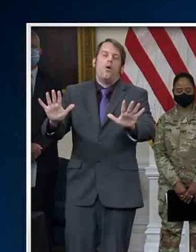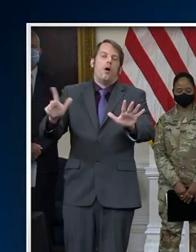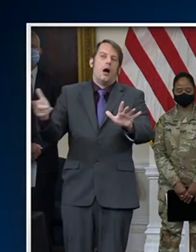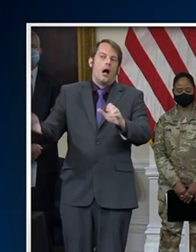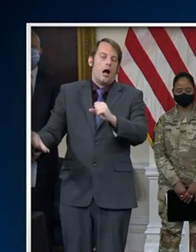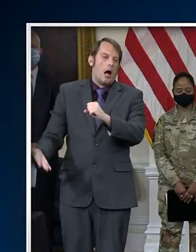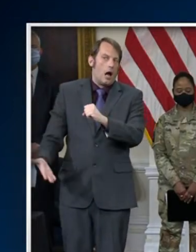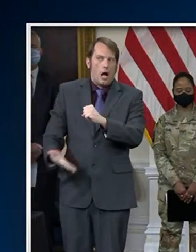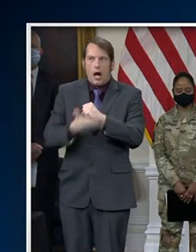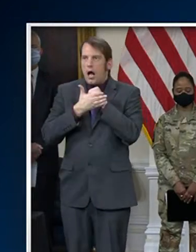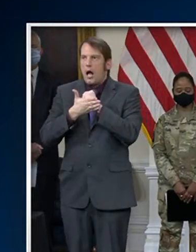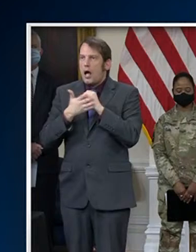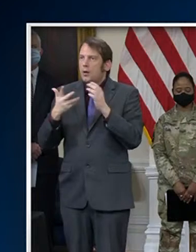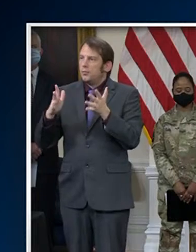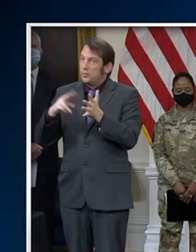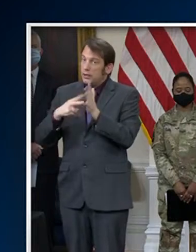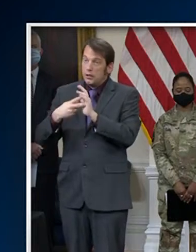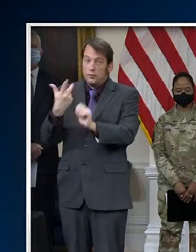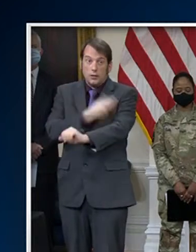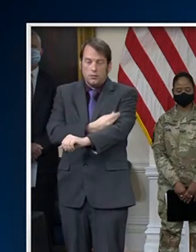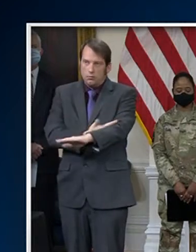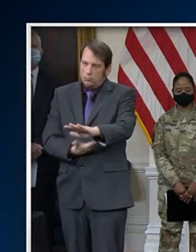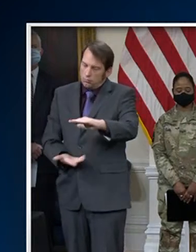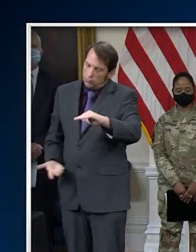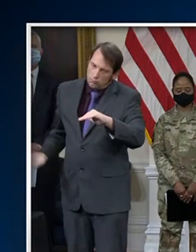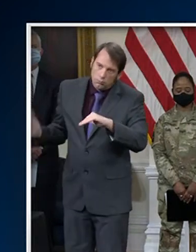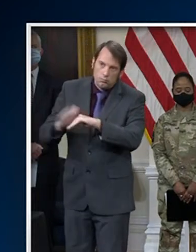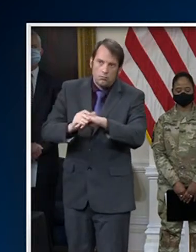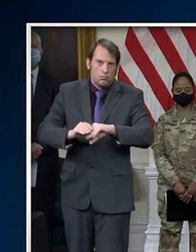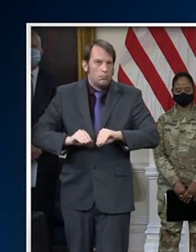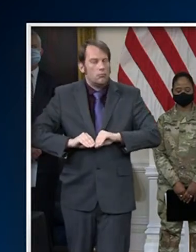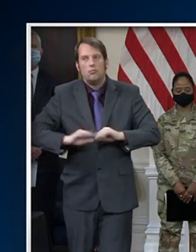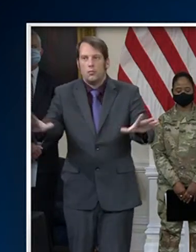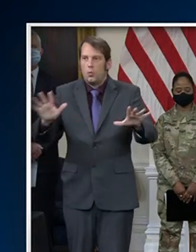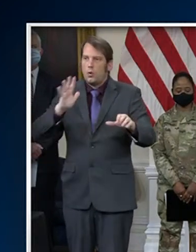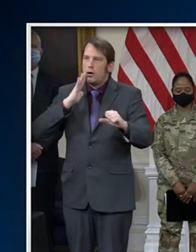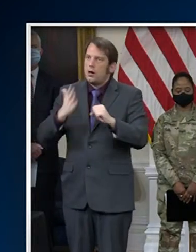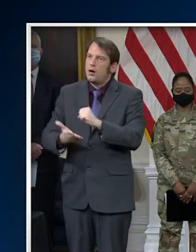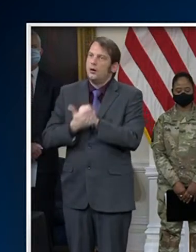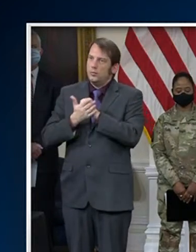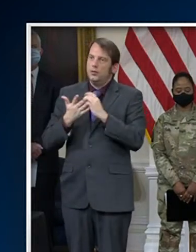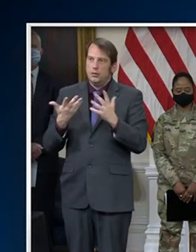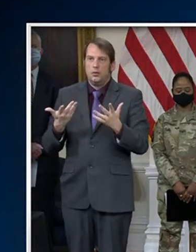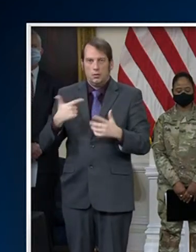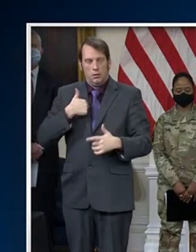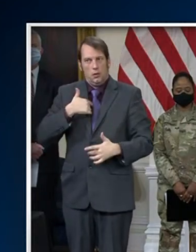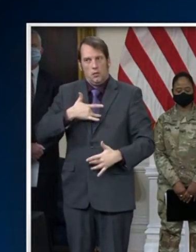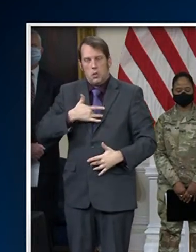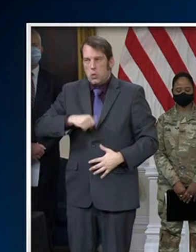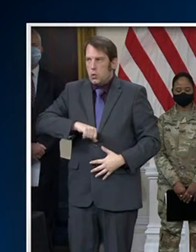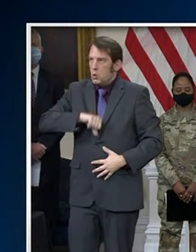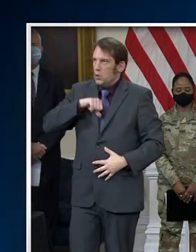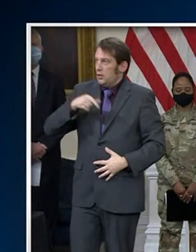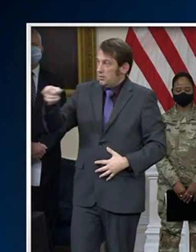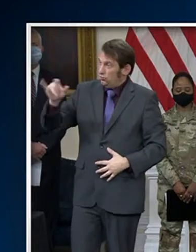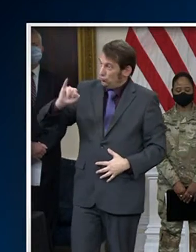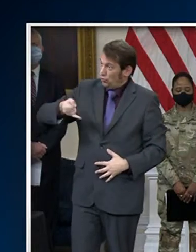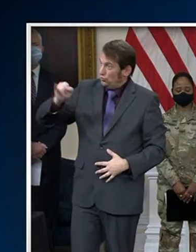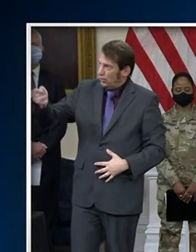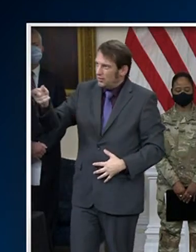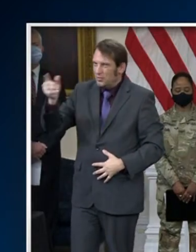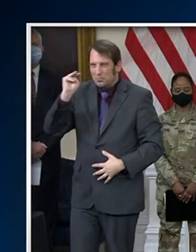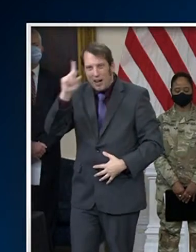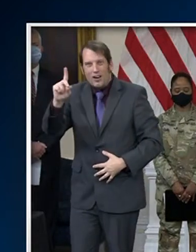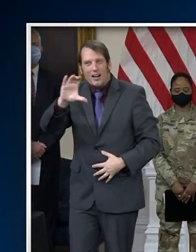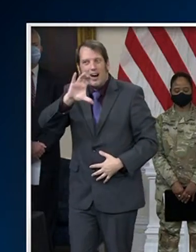increasing the supply of vaccines. And we're very proud that a Maryland company will be a part of that. But even